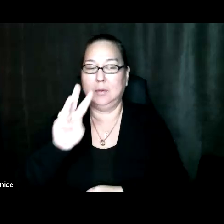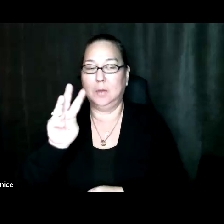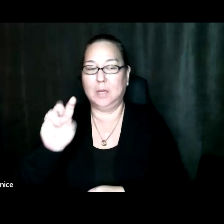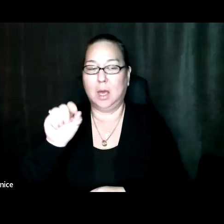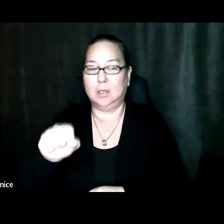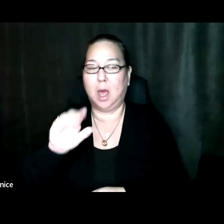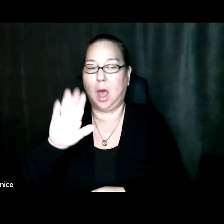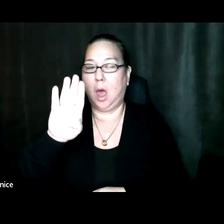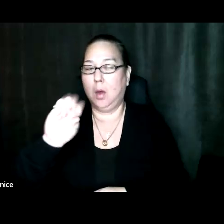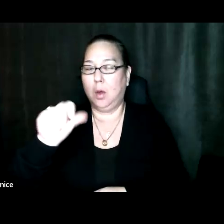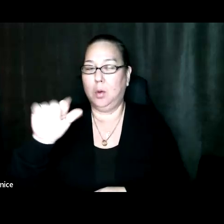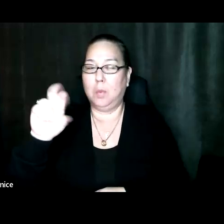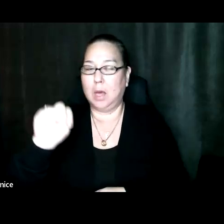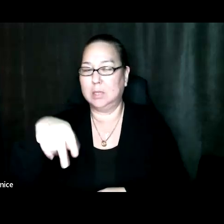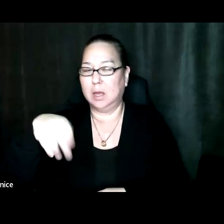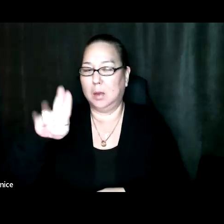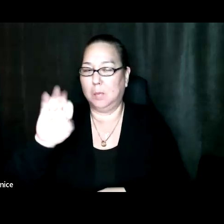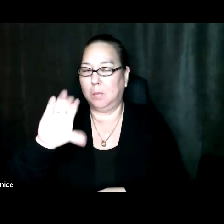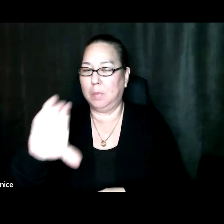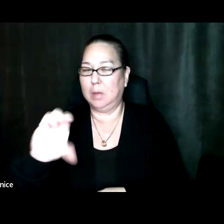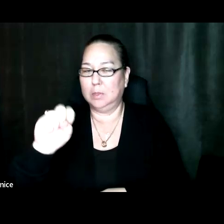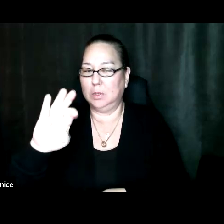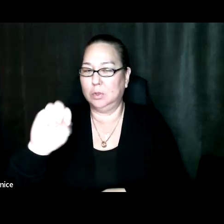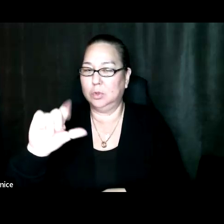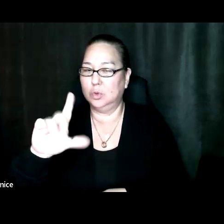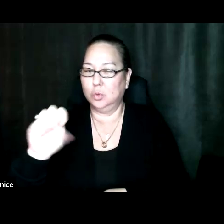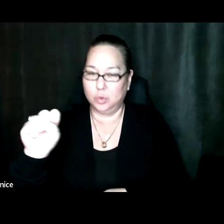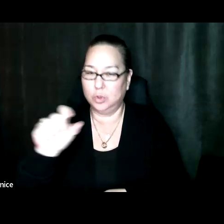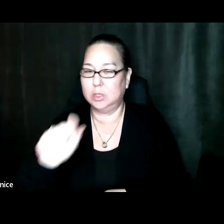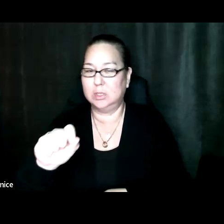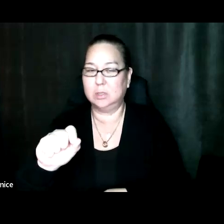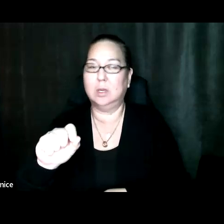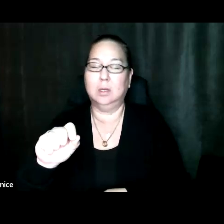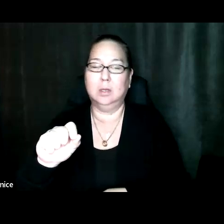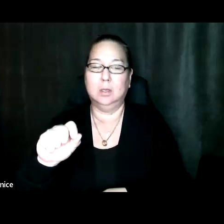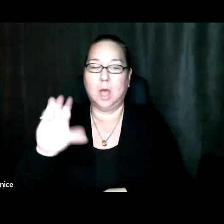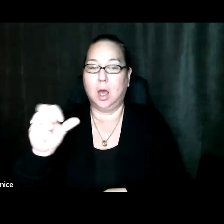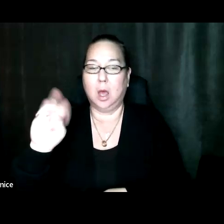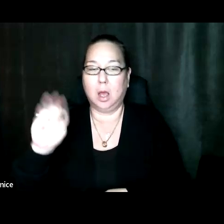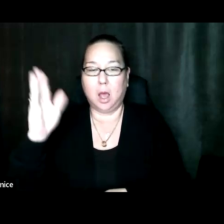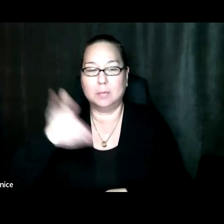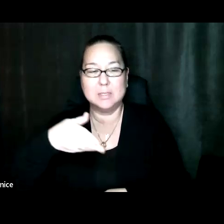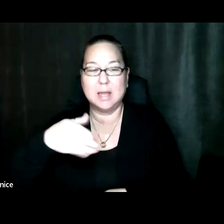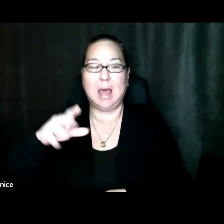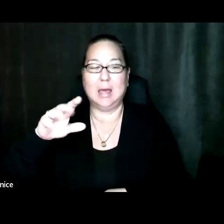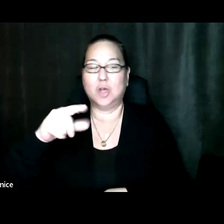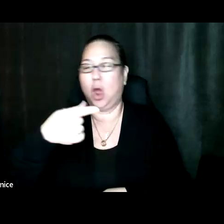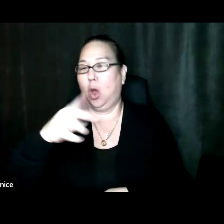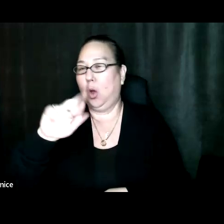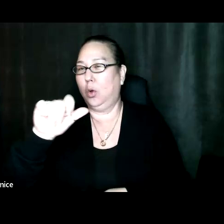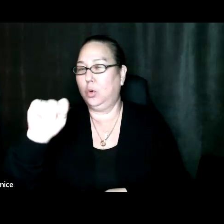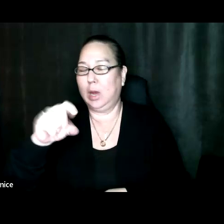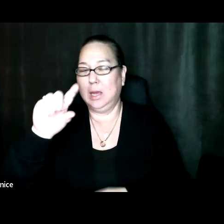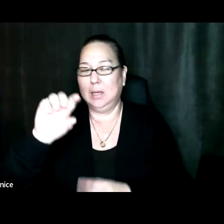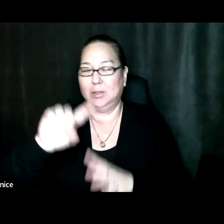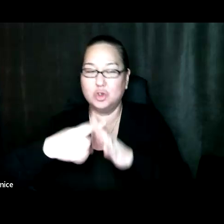www.bostonpublicschools.com/great starts to learn more about each school and access the school choice list, which has been updated with the most recent